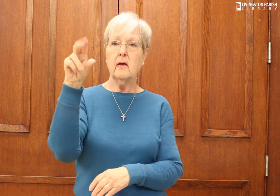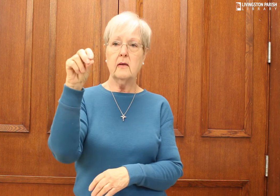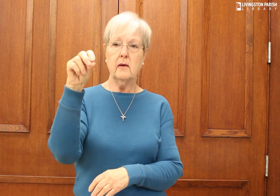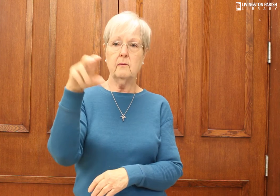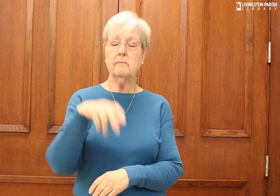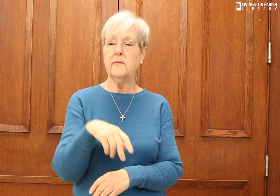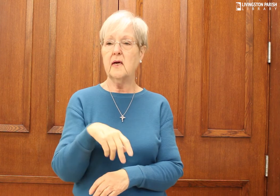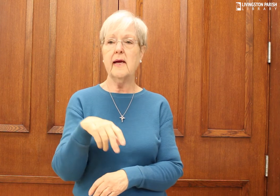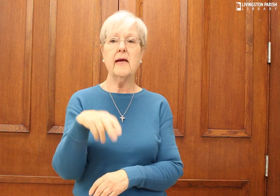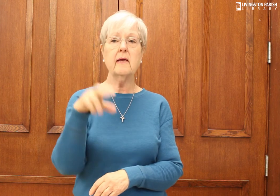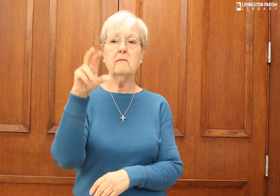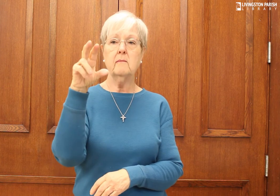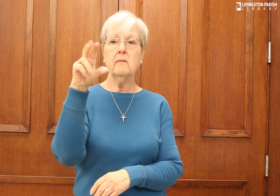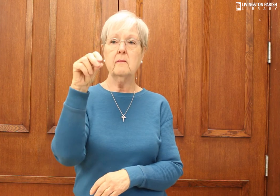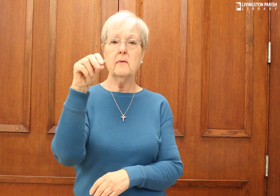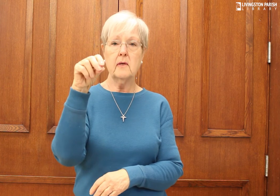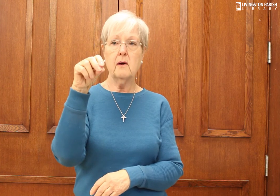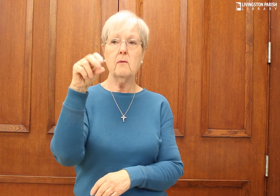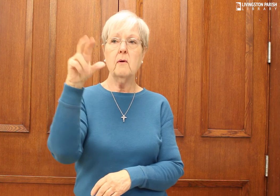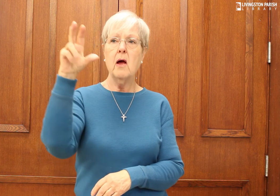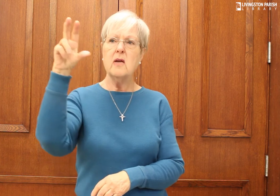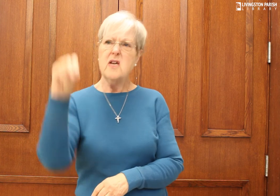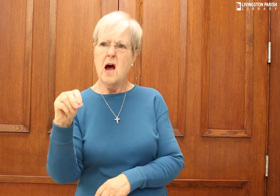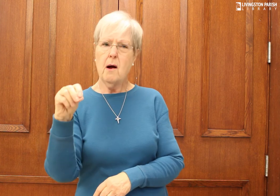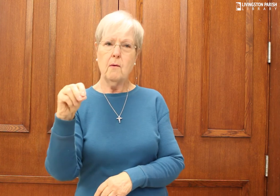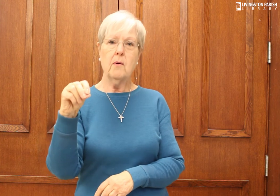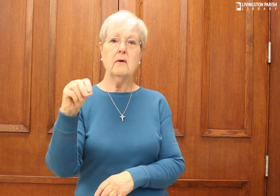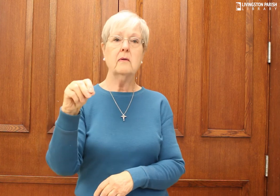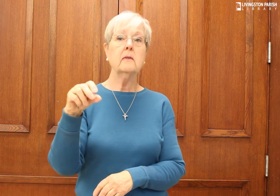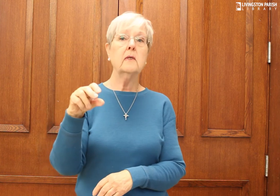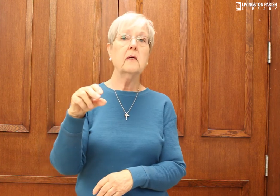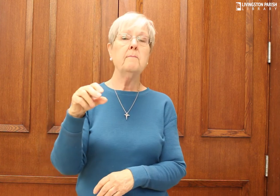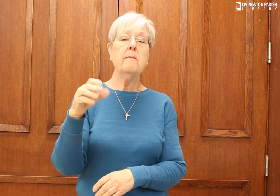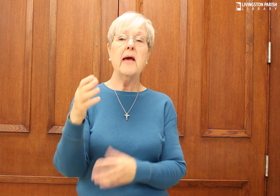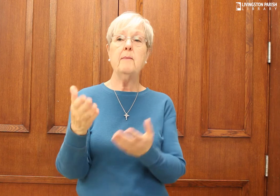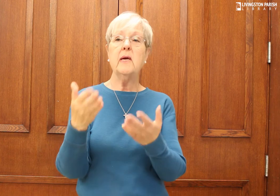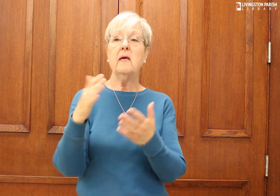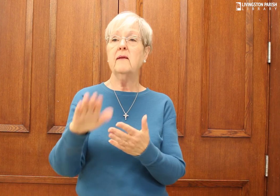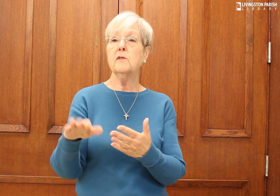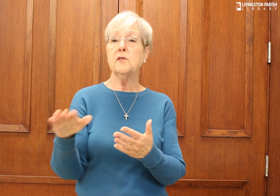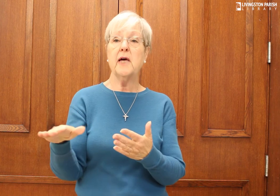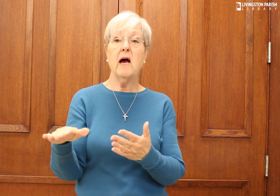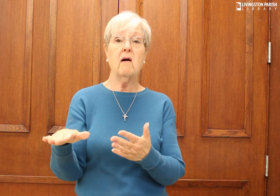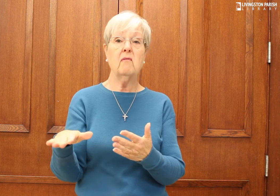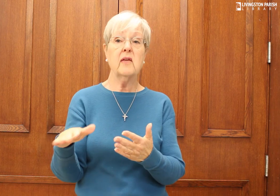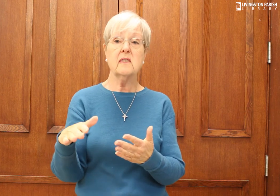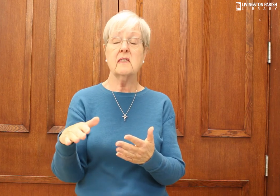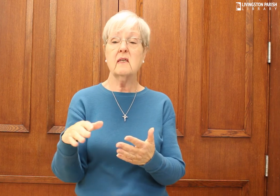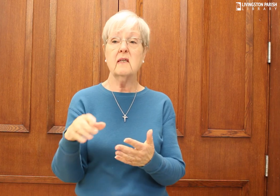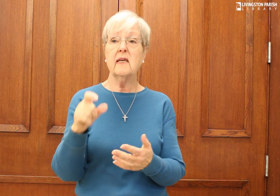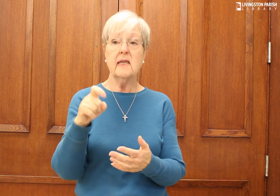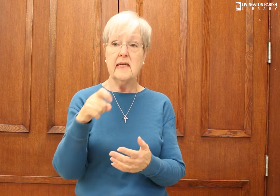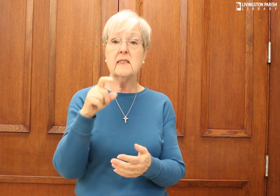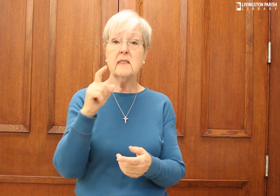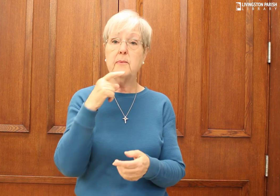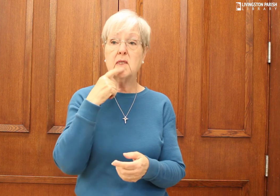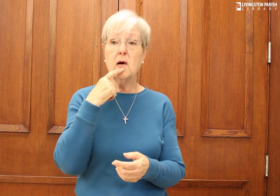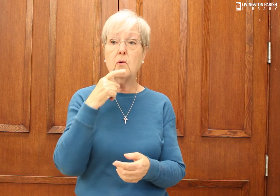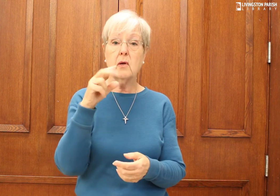No. Again, no. No. Maybe there's a child that needs to be told